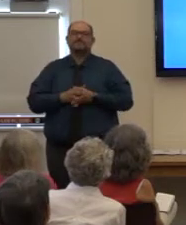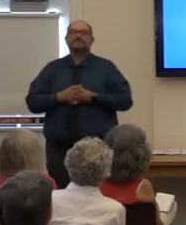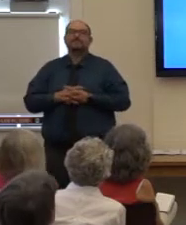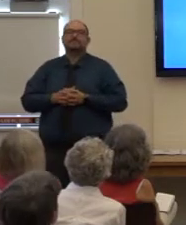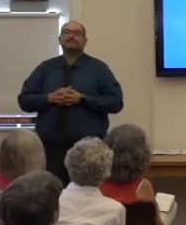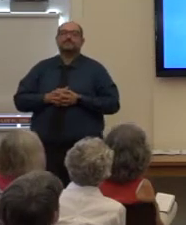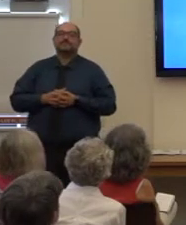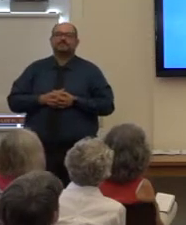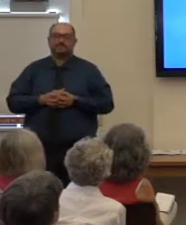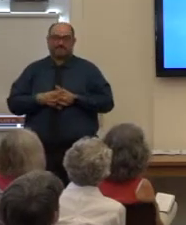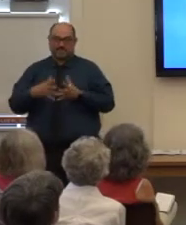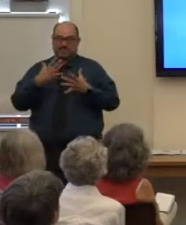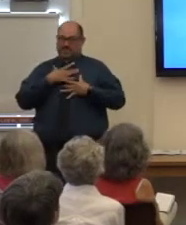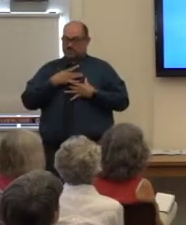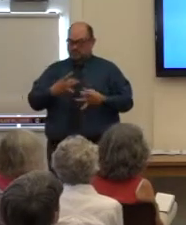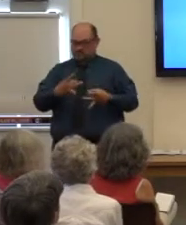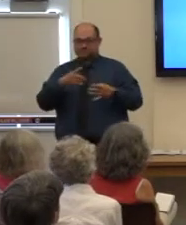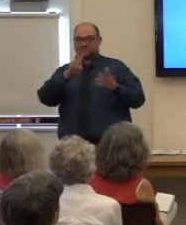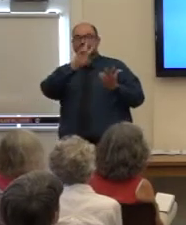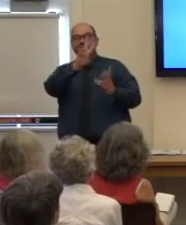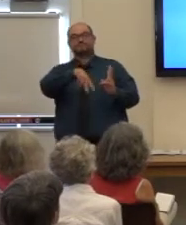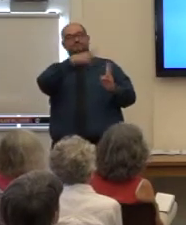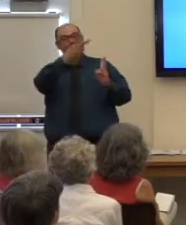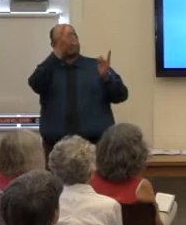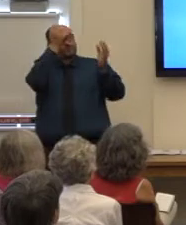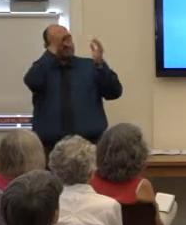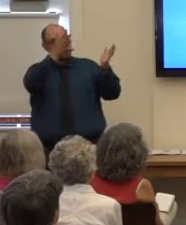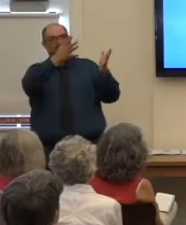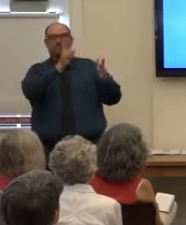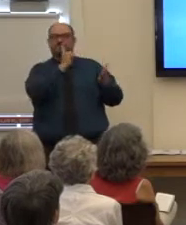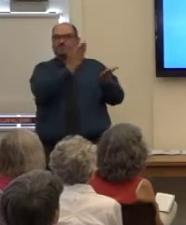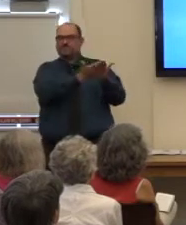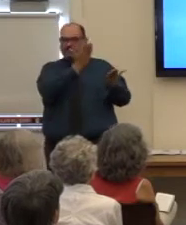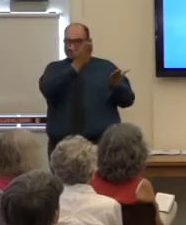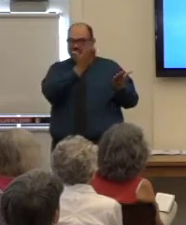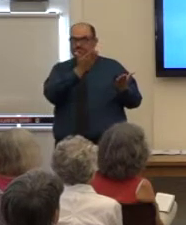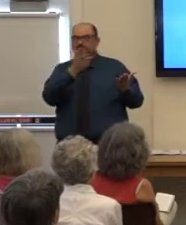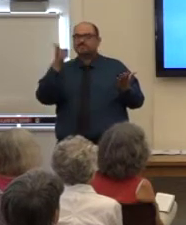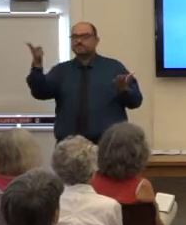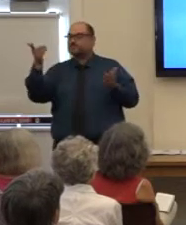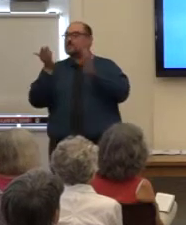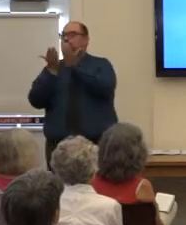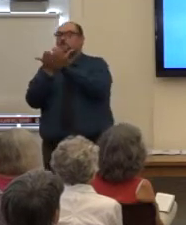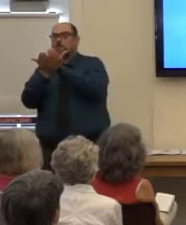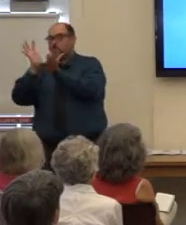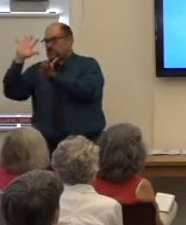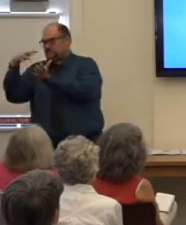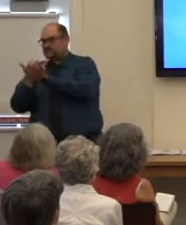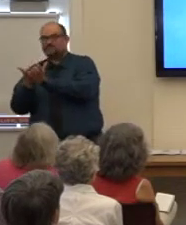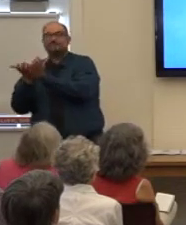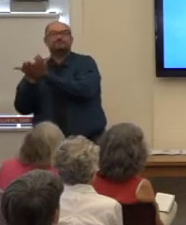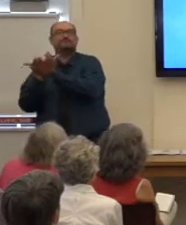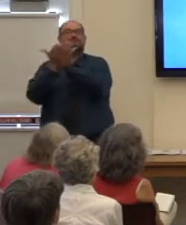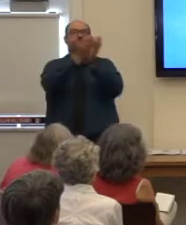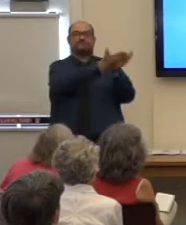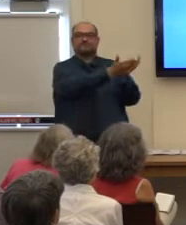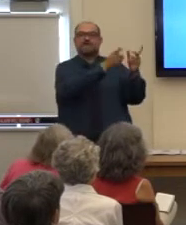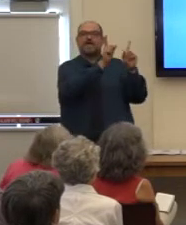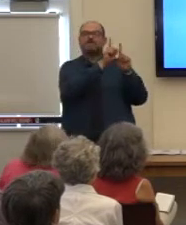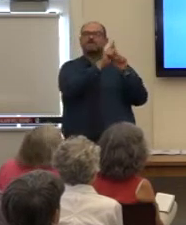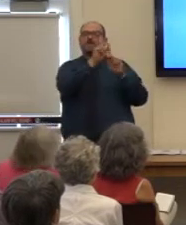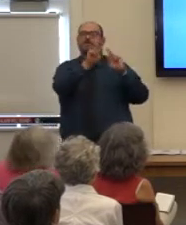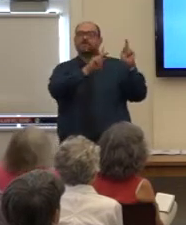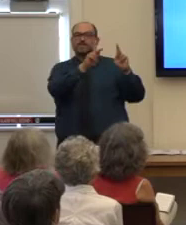Asylum could also bring people from away to the Vineyard, the most famous, of course,